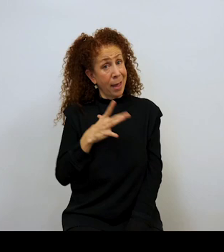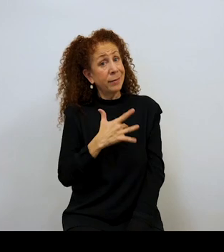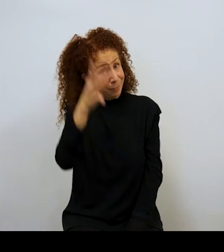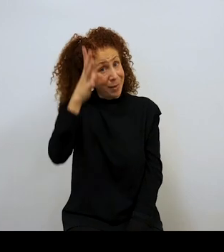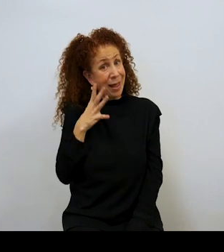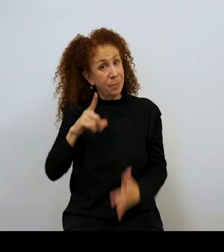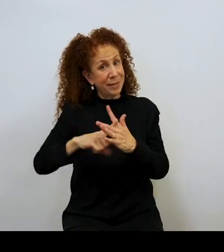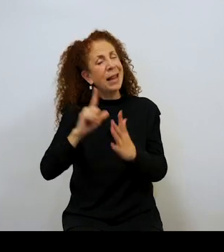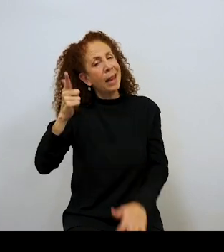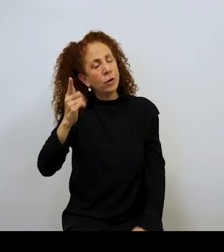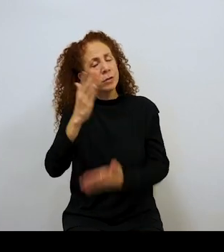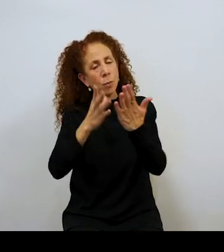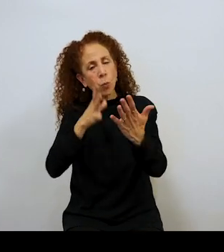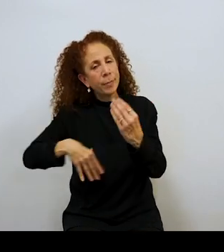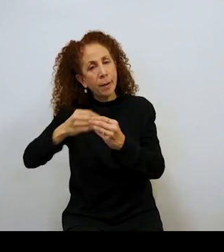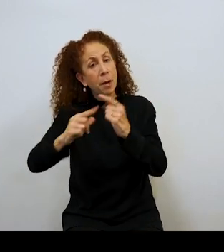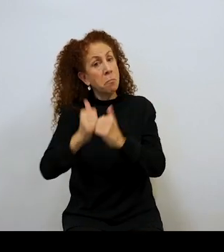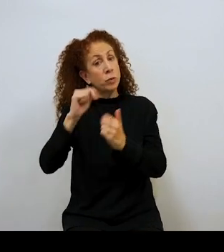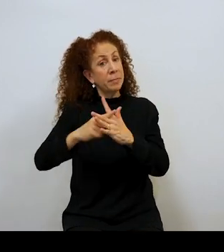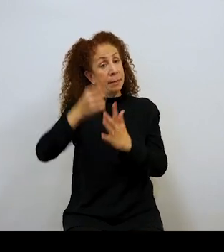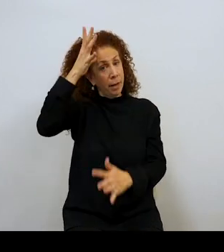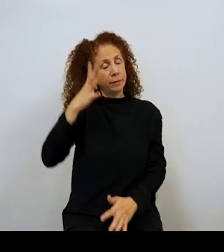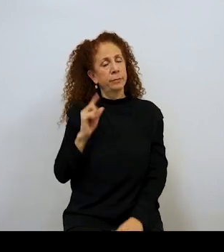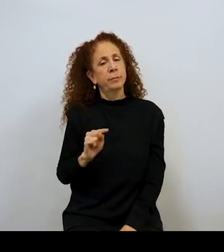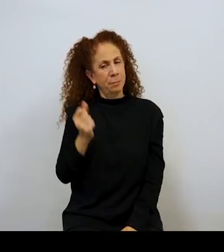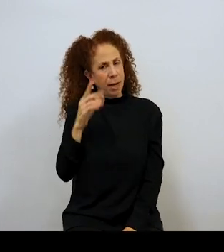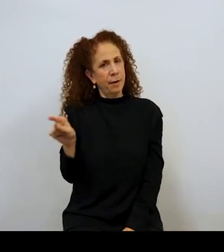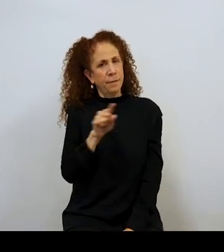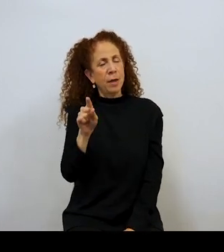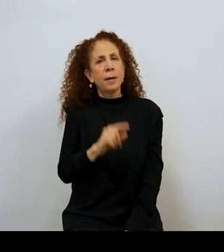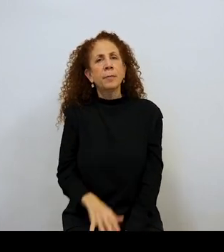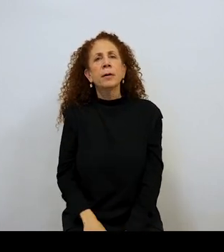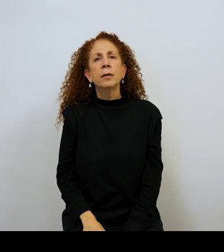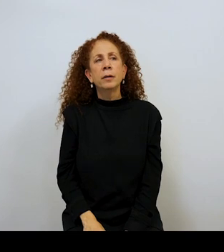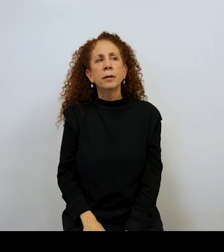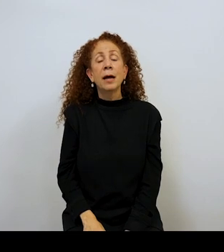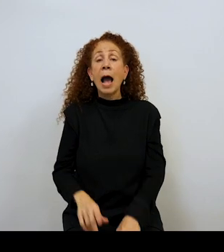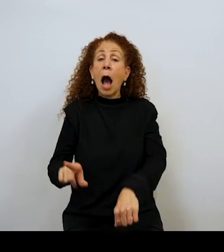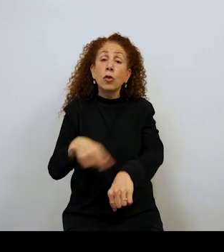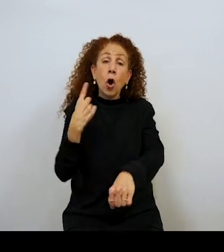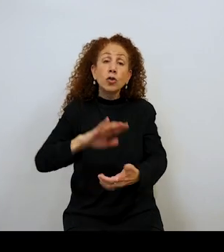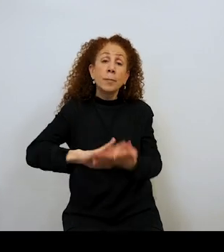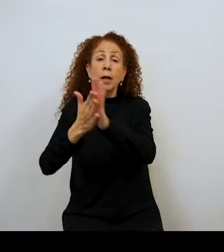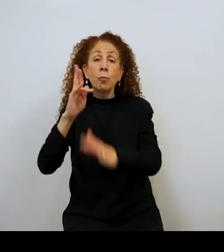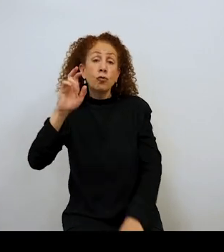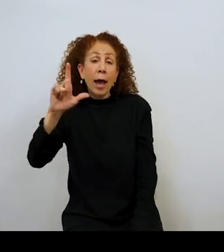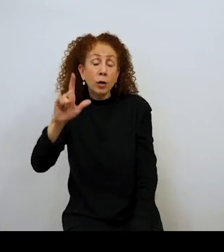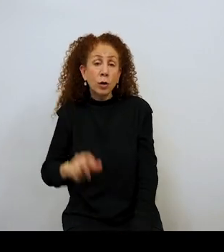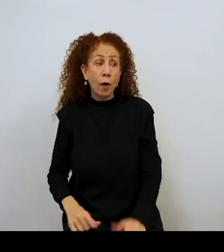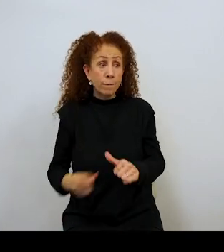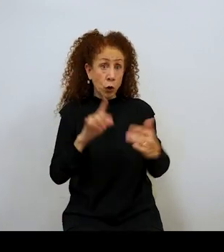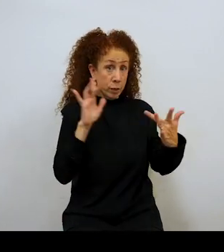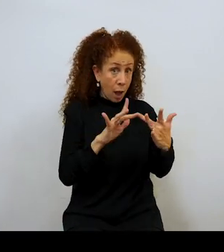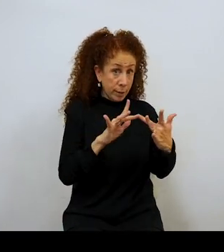the beginning, but later also some young women, the time it takes for radicalization, the time between first contact